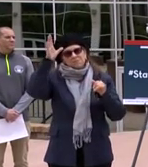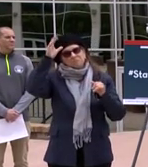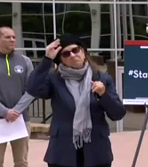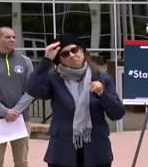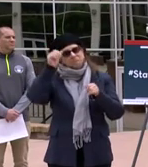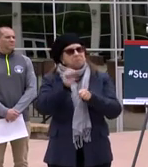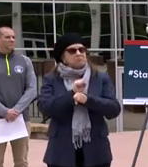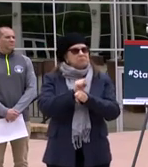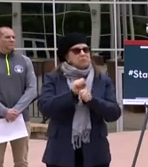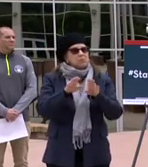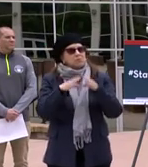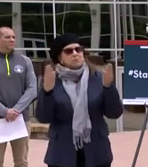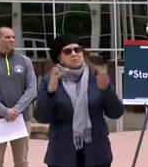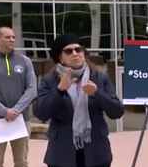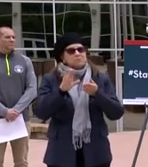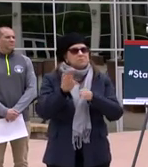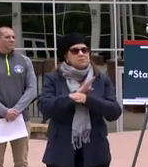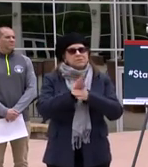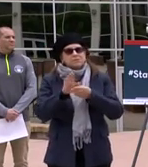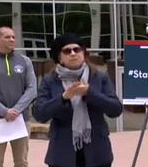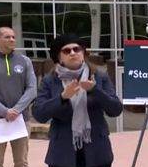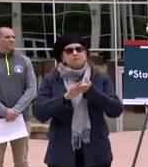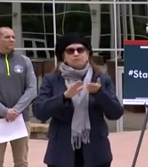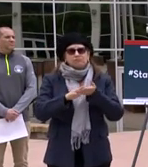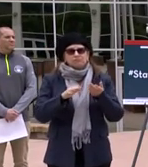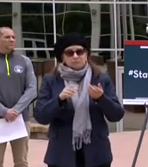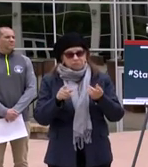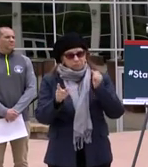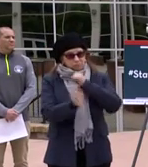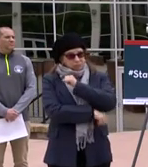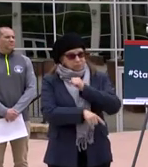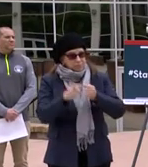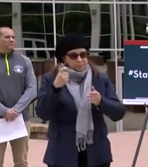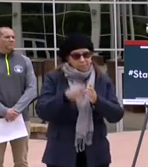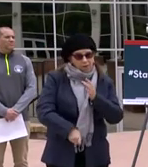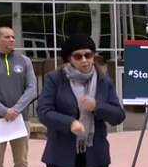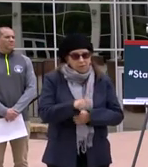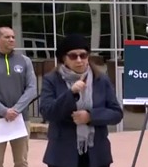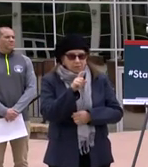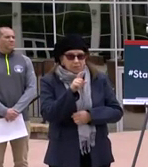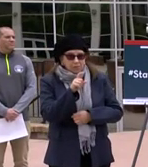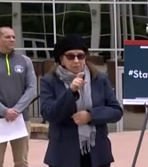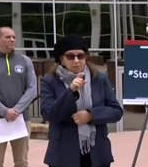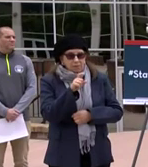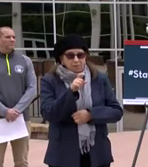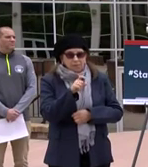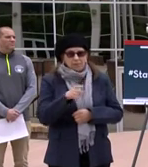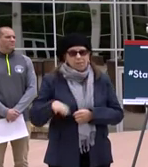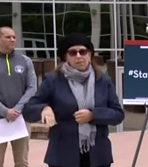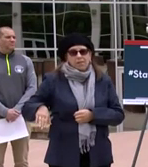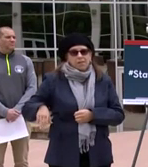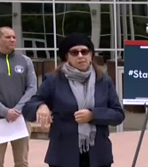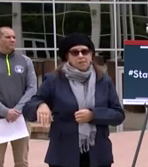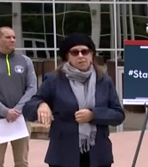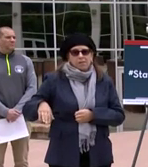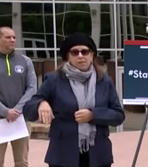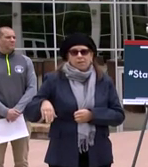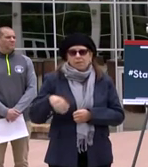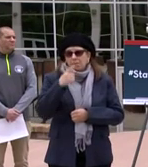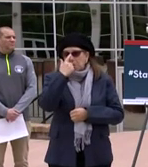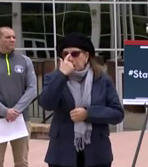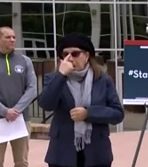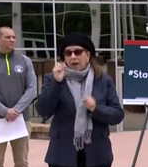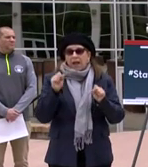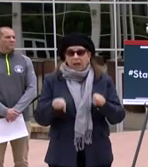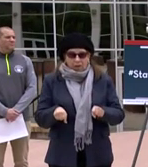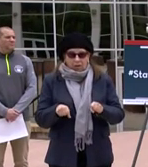that I'm aware of. We do have the ability to fine. We also have the ability to revoke a business license